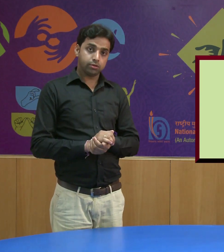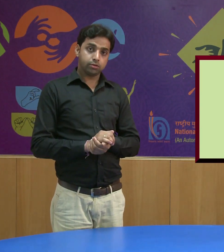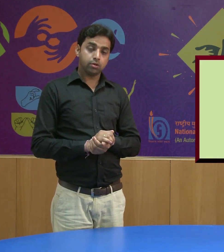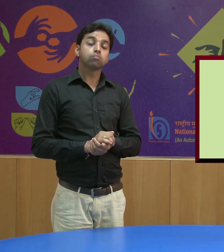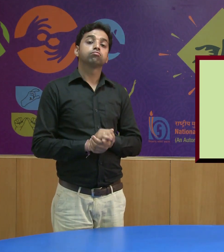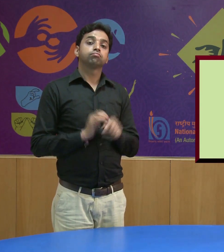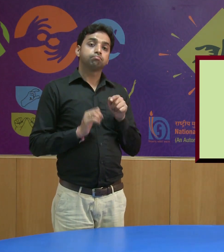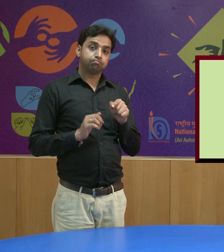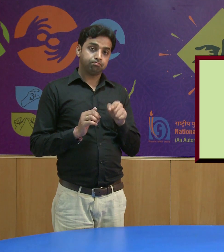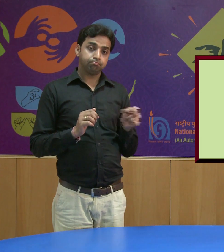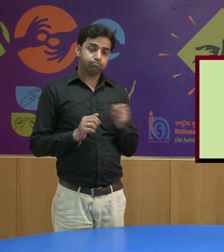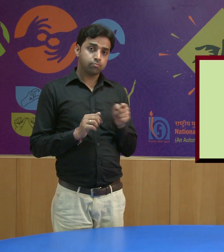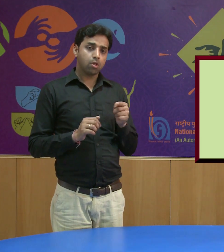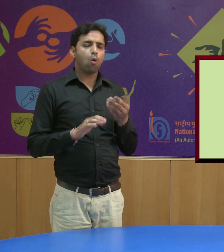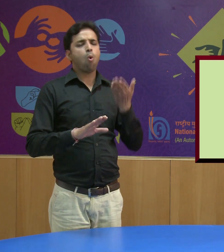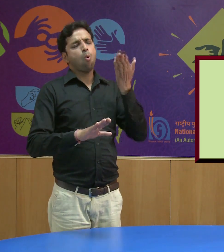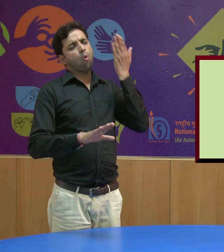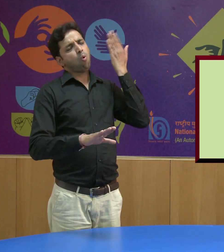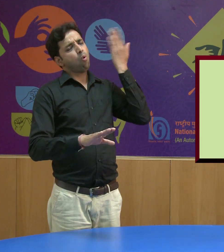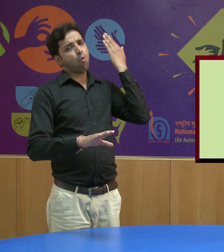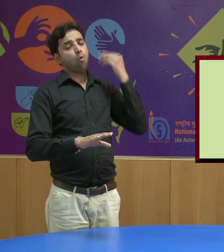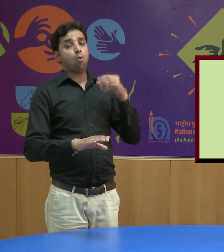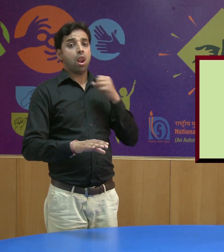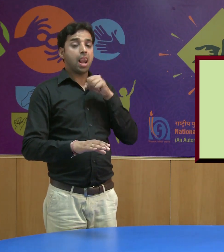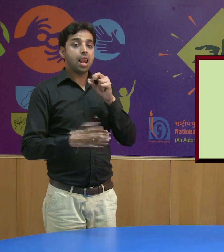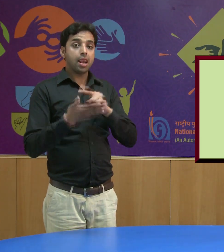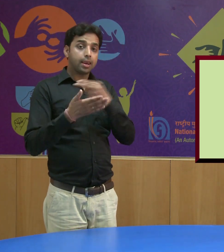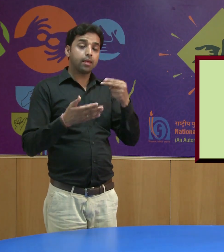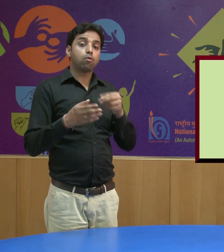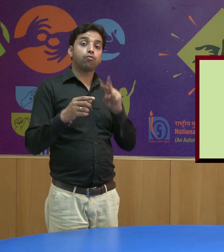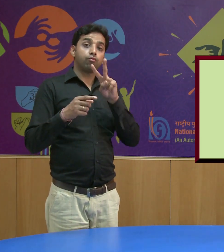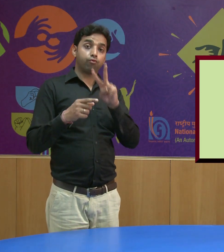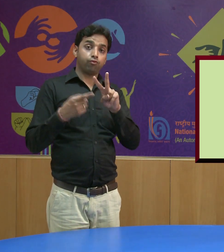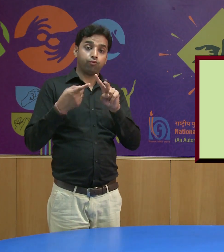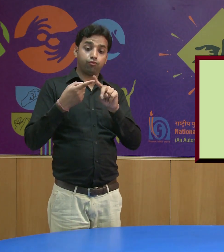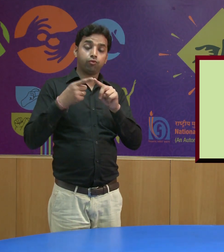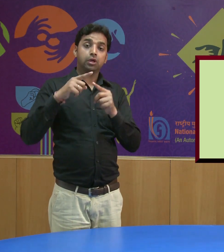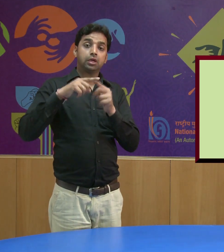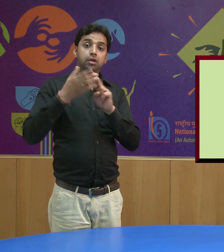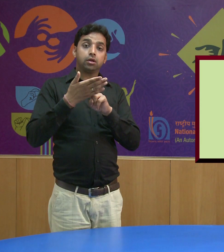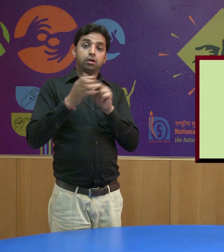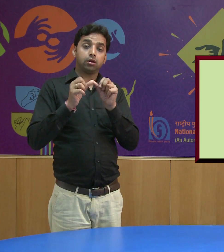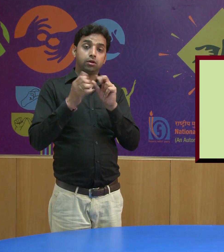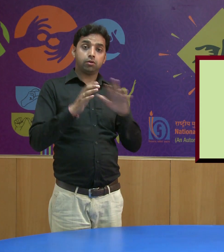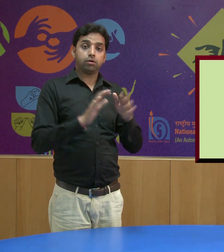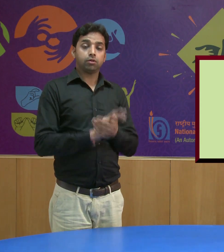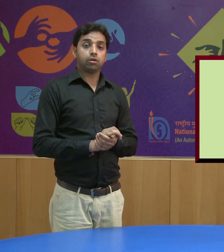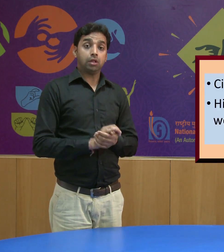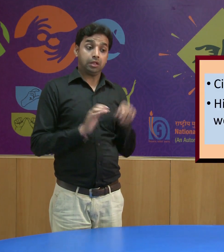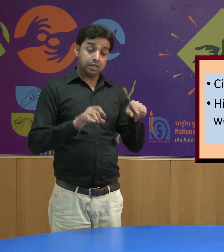was the old name of Vietnam. The cities have Indian